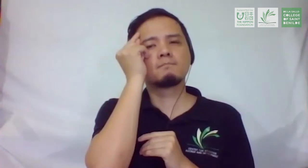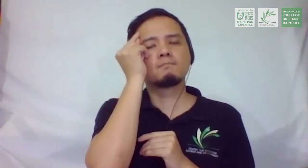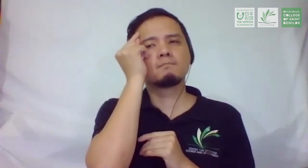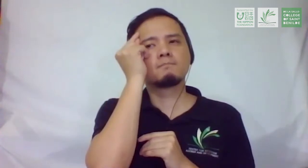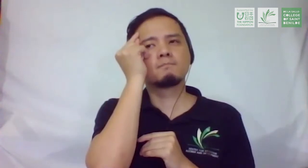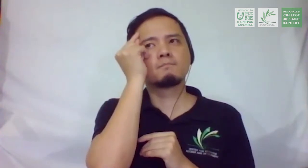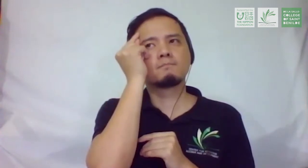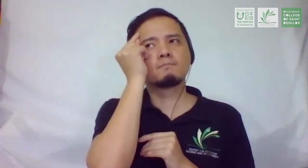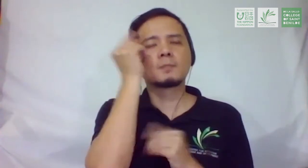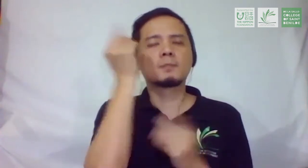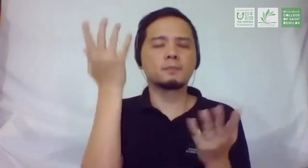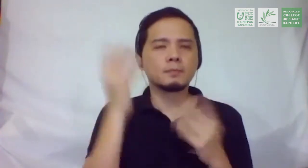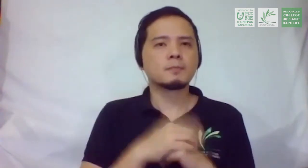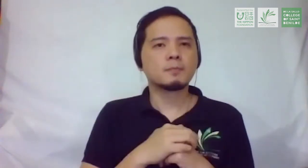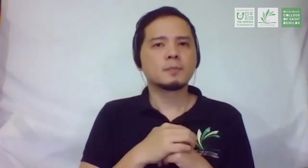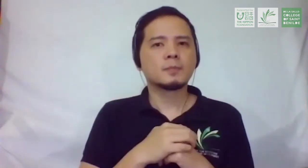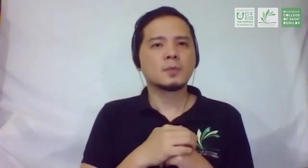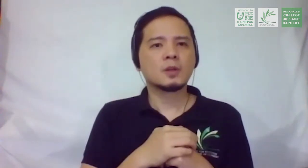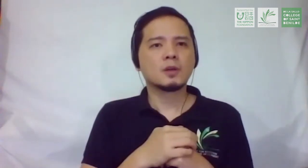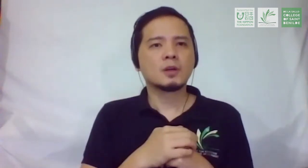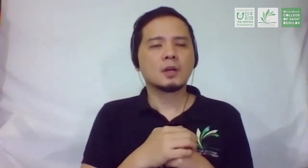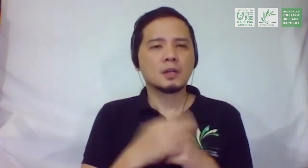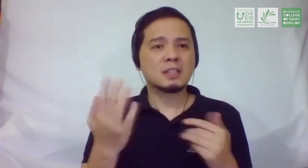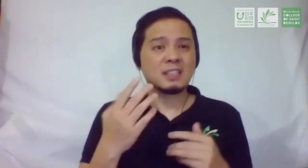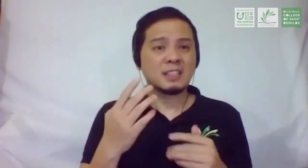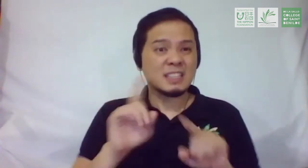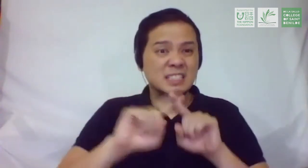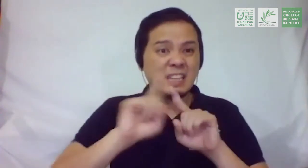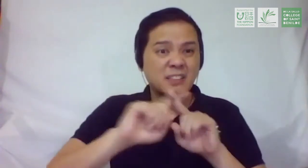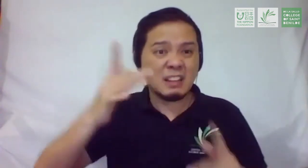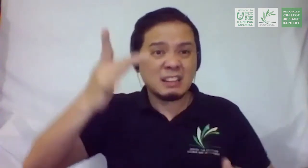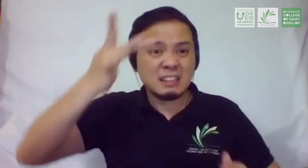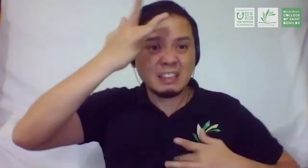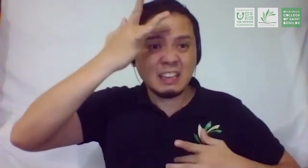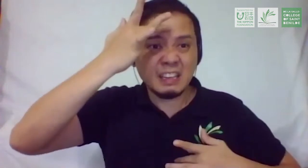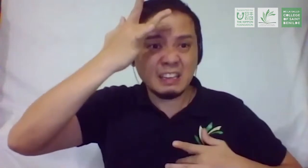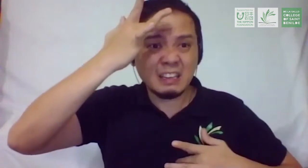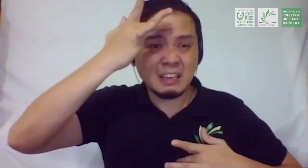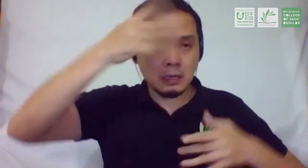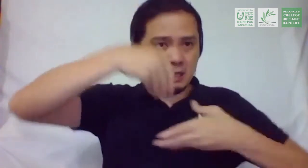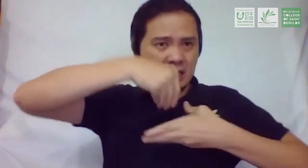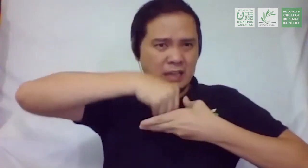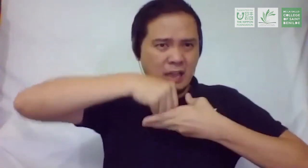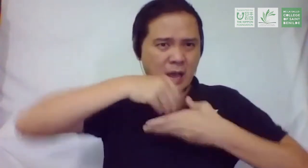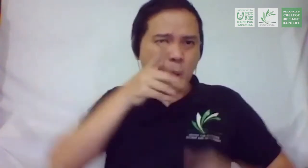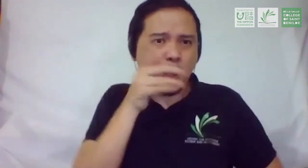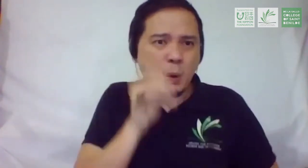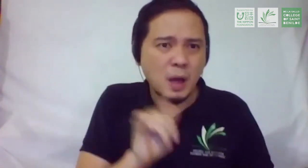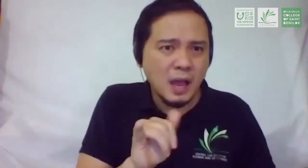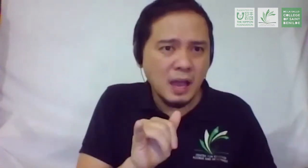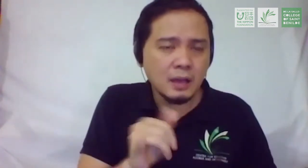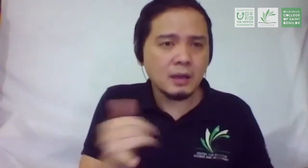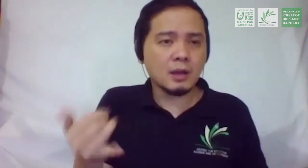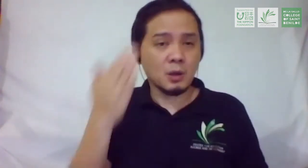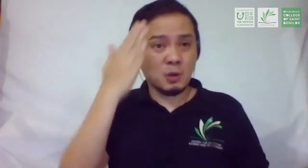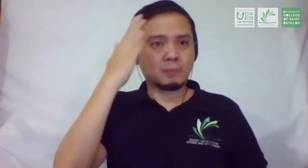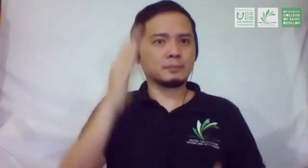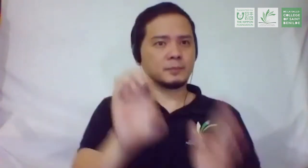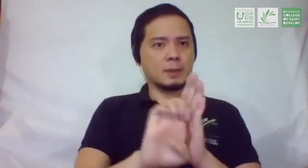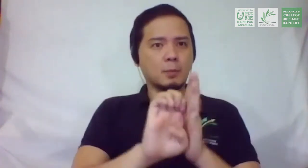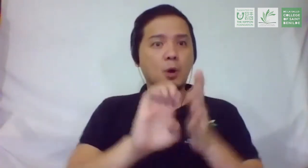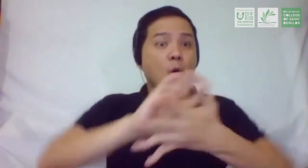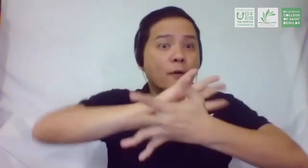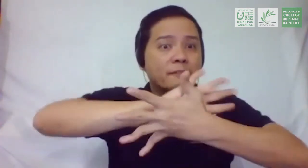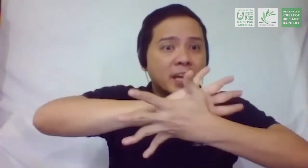can talk about symptoms of illnesses. You can explain about COVID-19. What